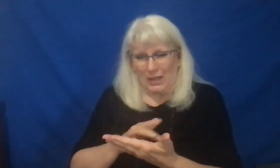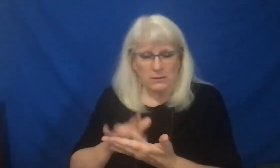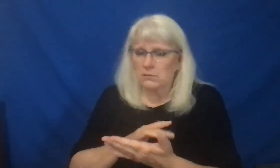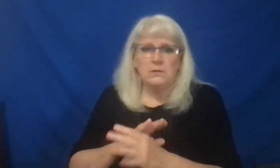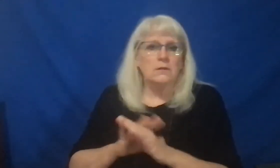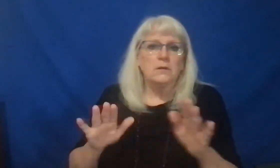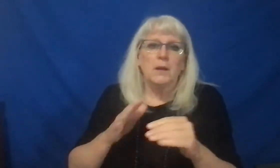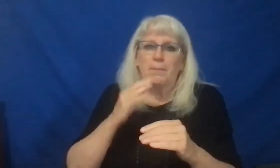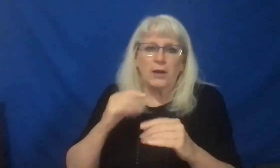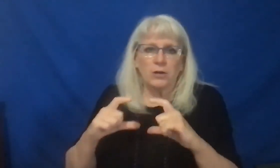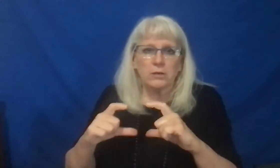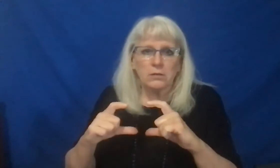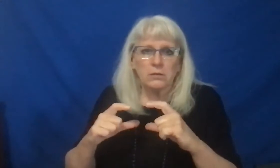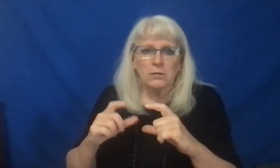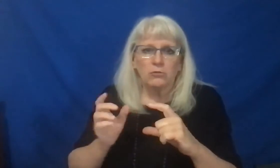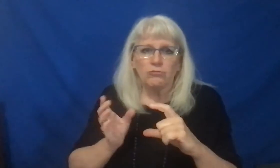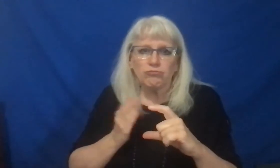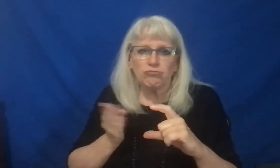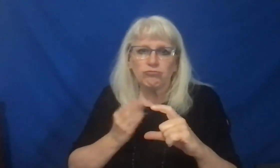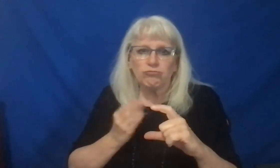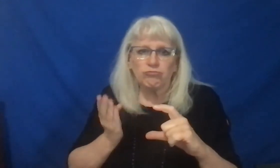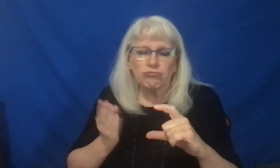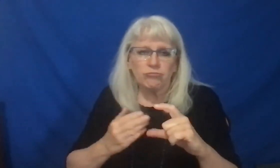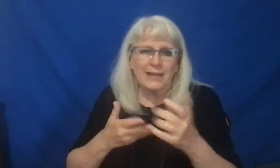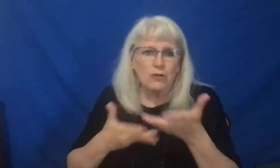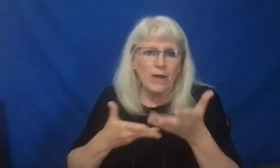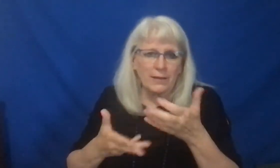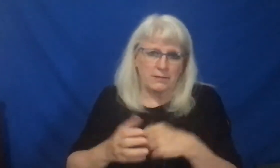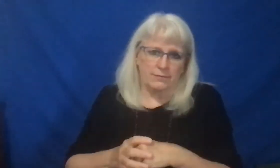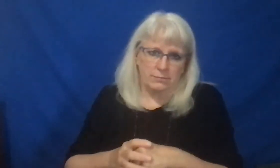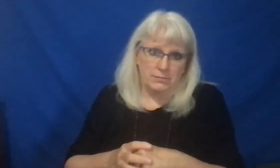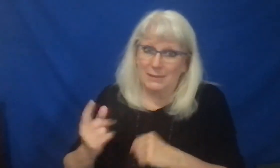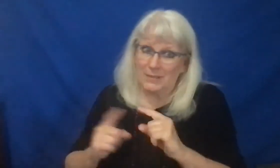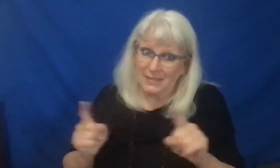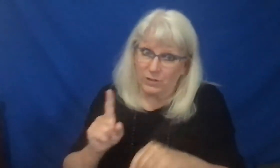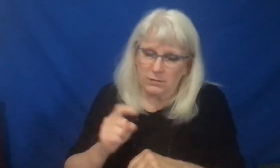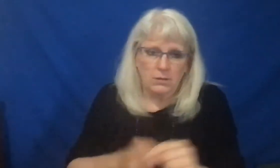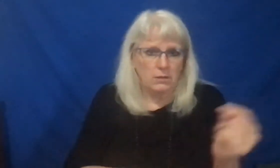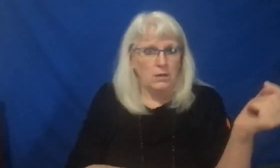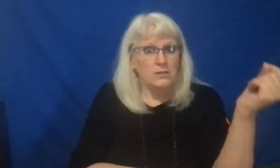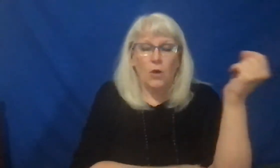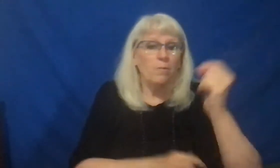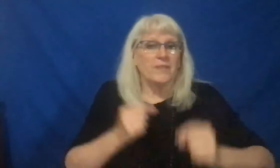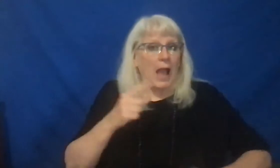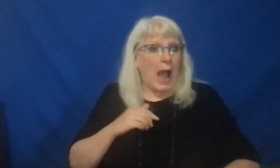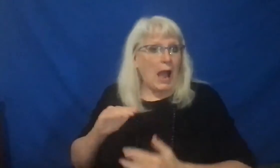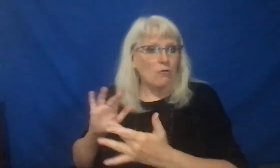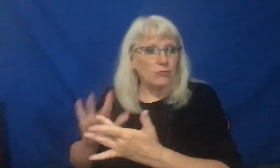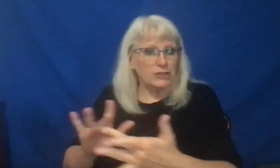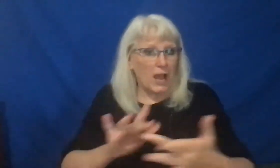more interactive and different. And like I said, I didn't even know this was a new process. But I did. I actually